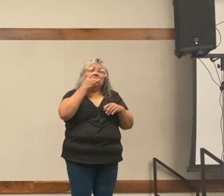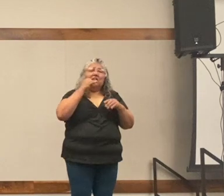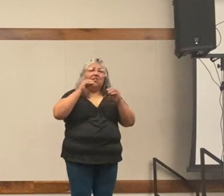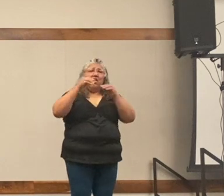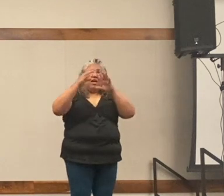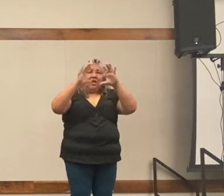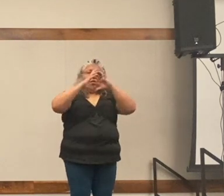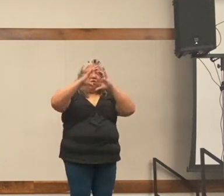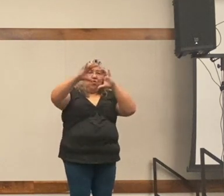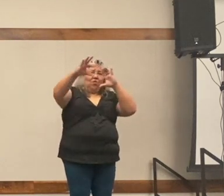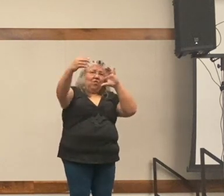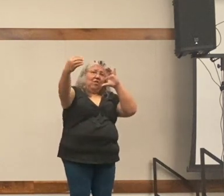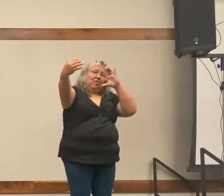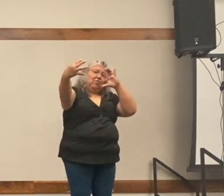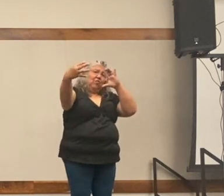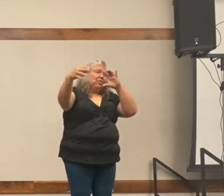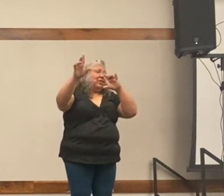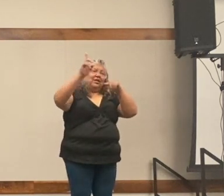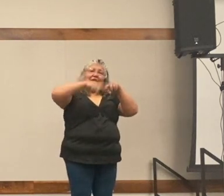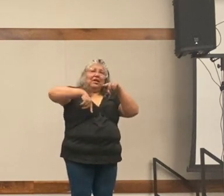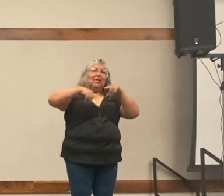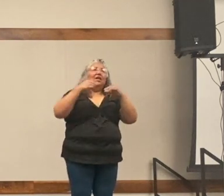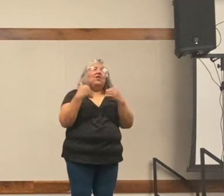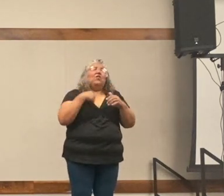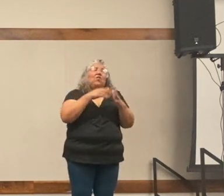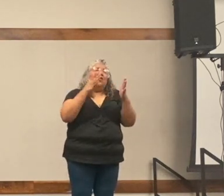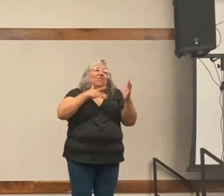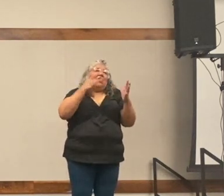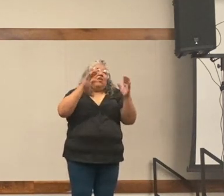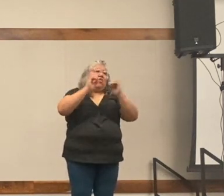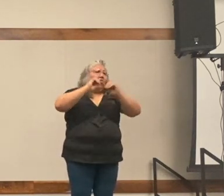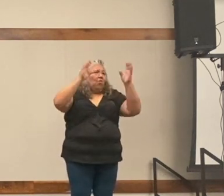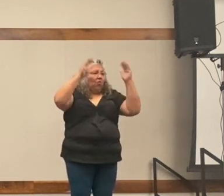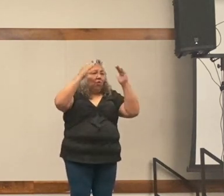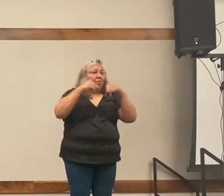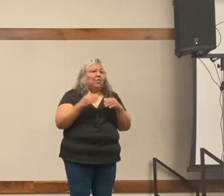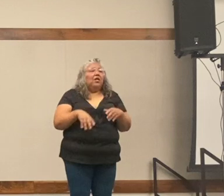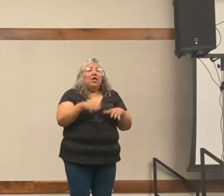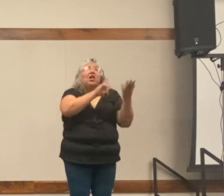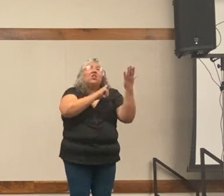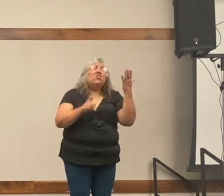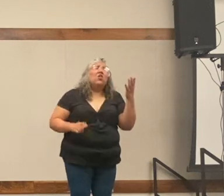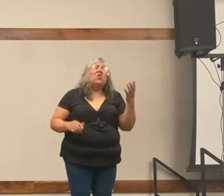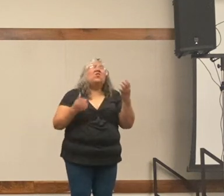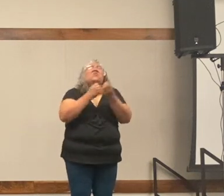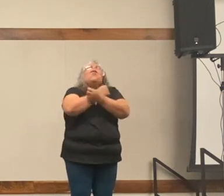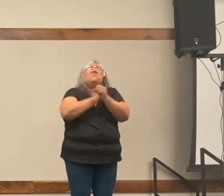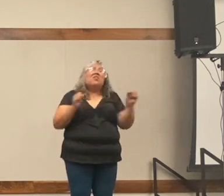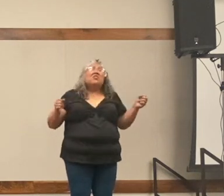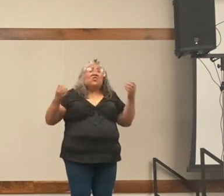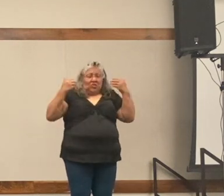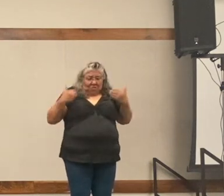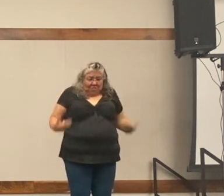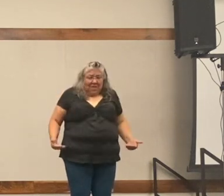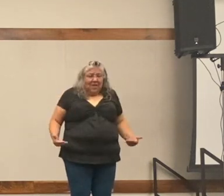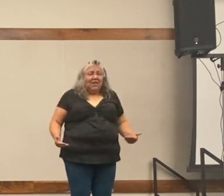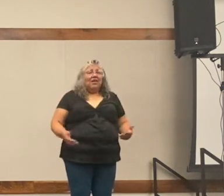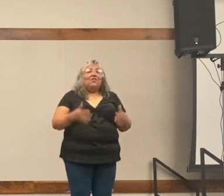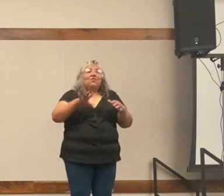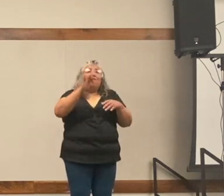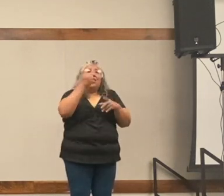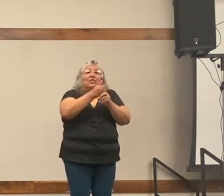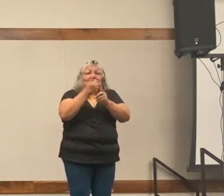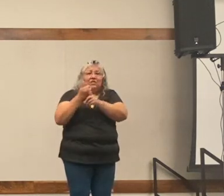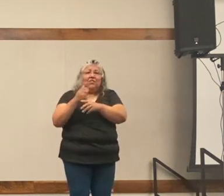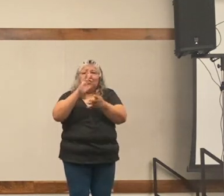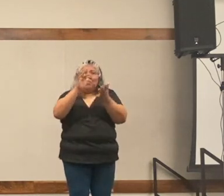tunnel. We feel hopeless, and we're just saying, Lord, I need you to rescue me. Right? You find yourself